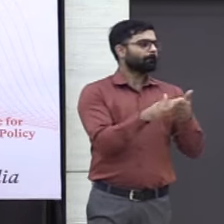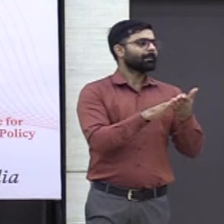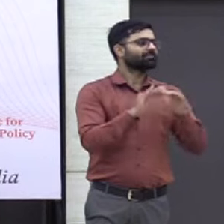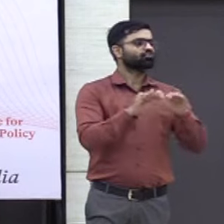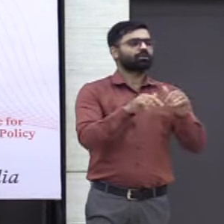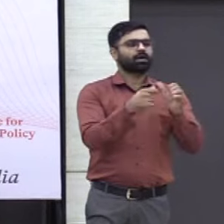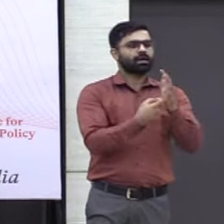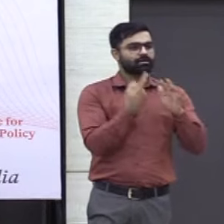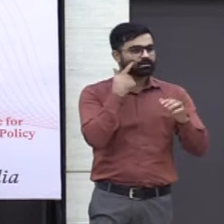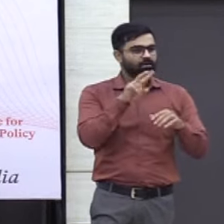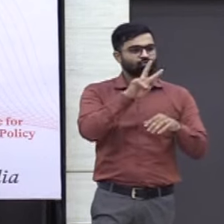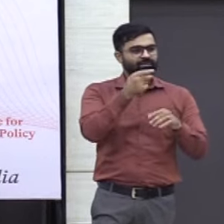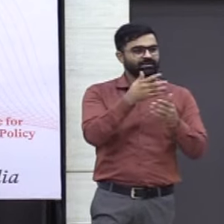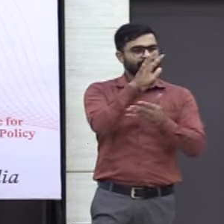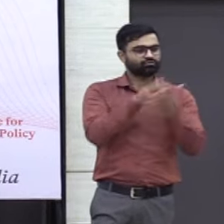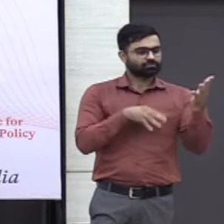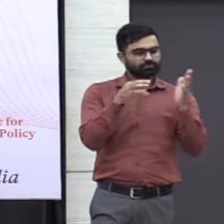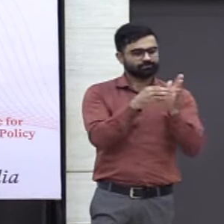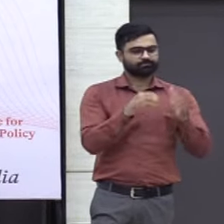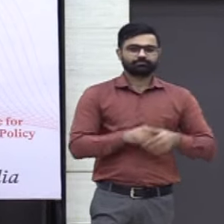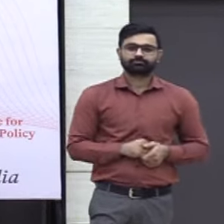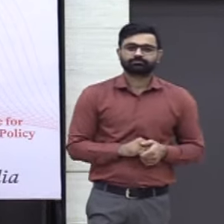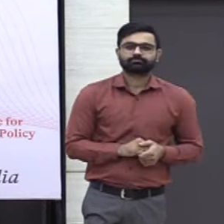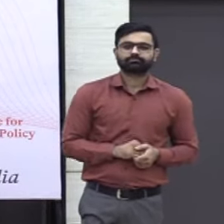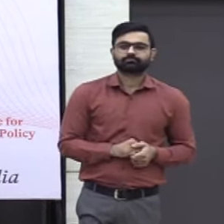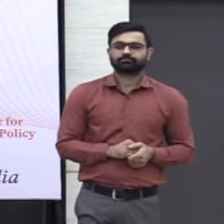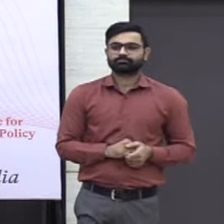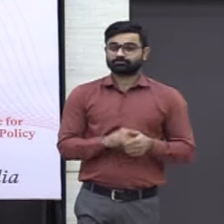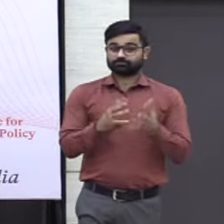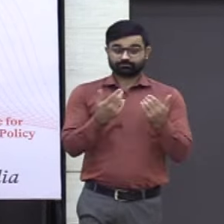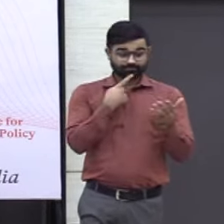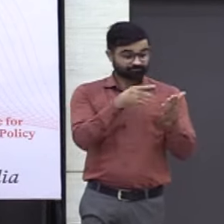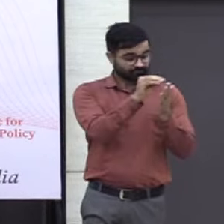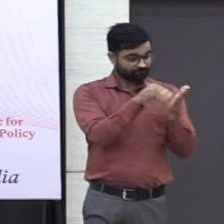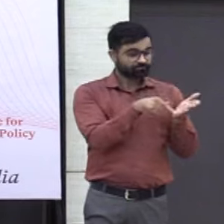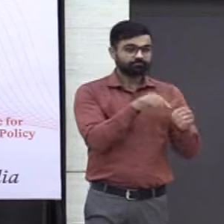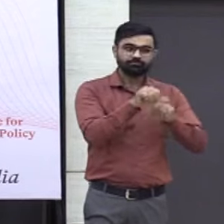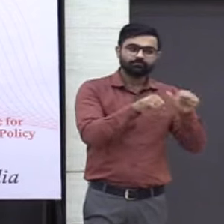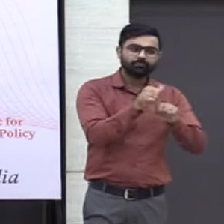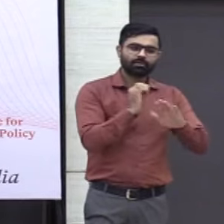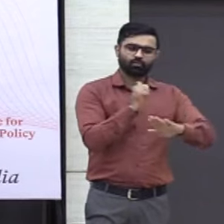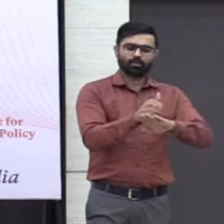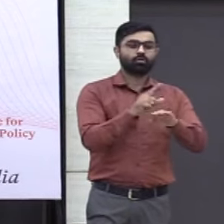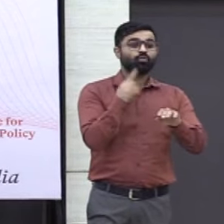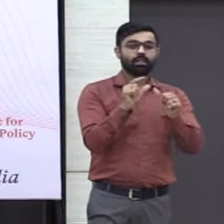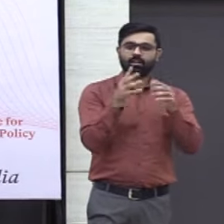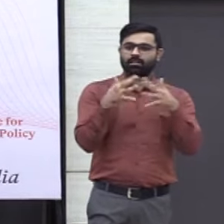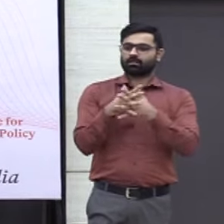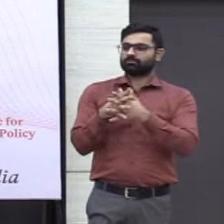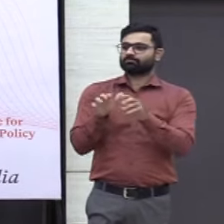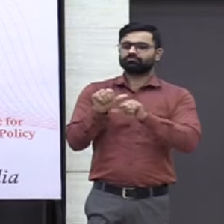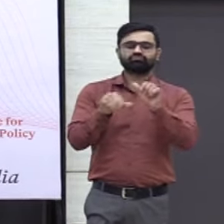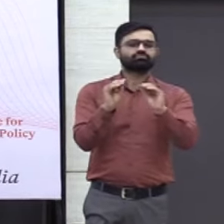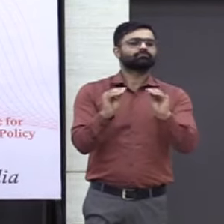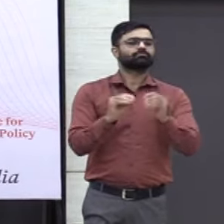with Article 21 of the Constitution. But that's what it says. Procedure established by law. This is no